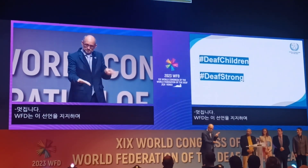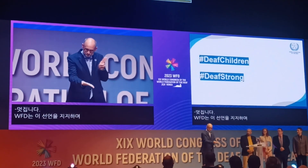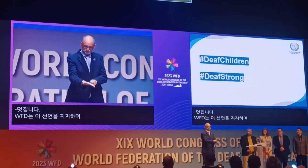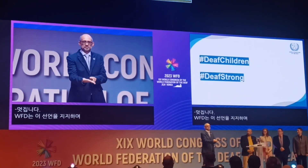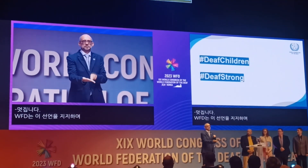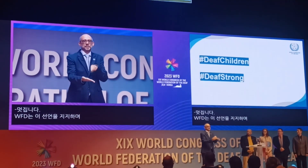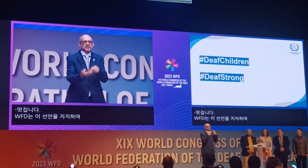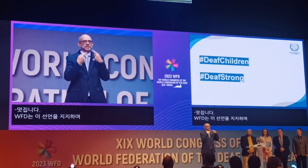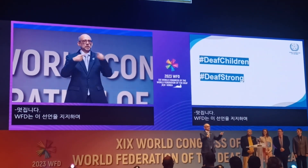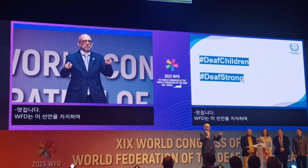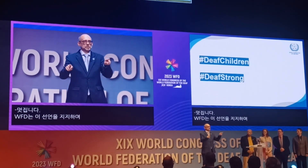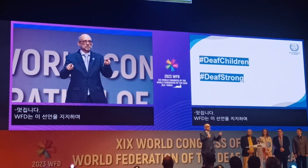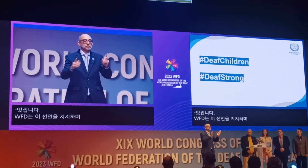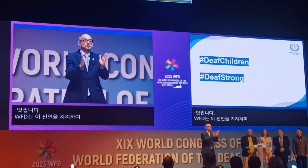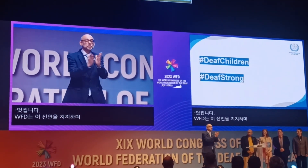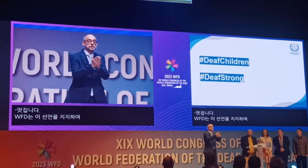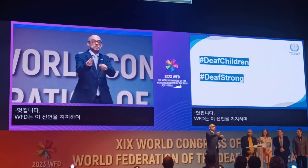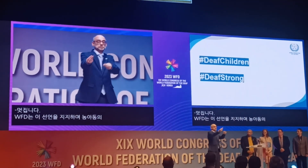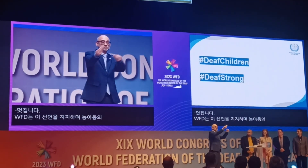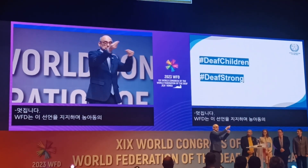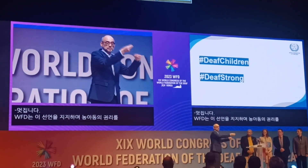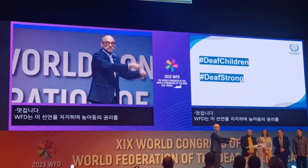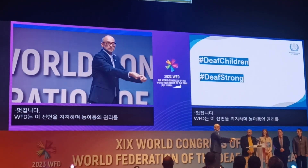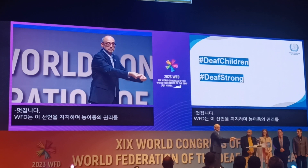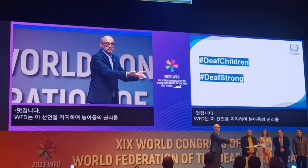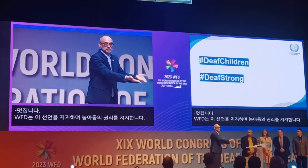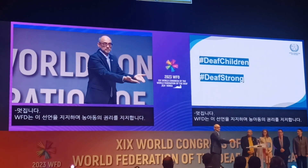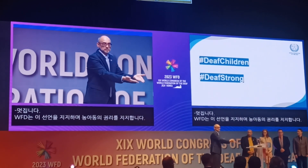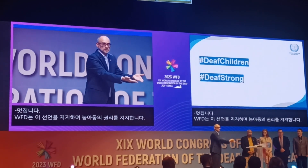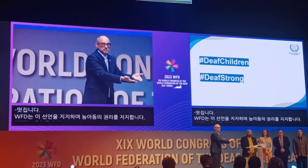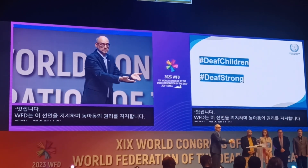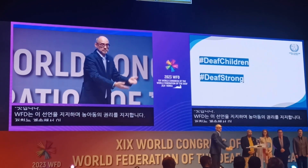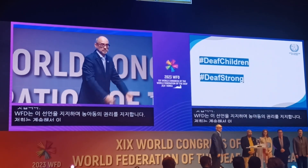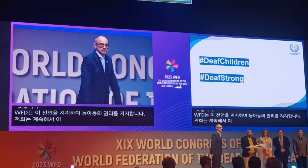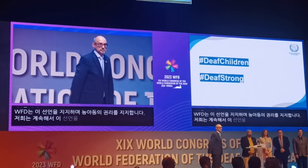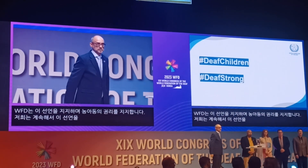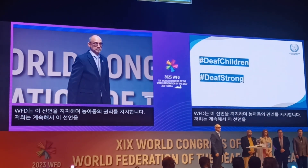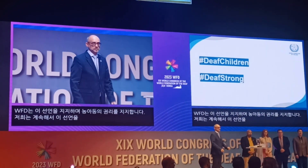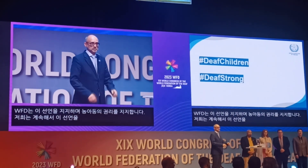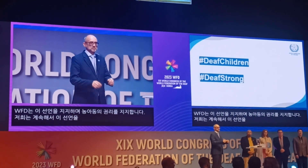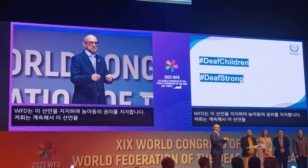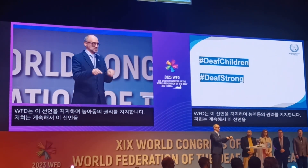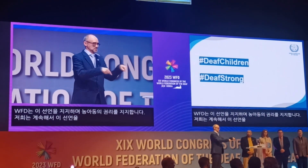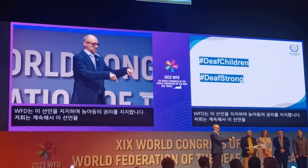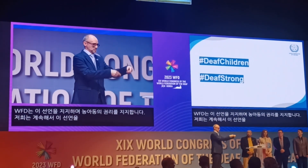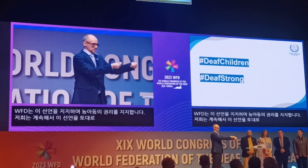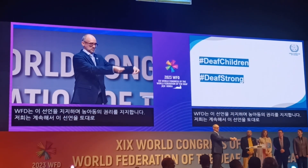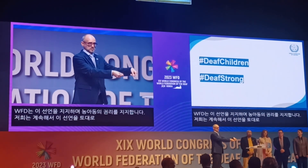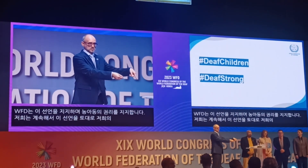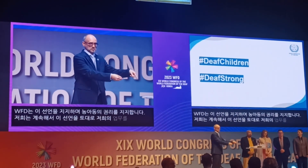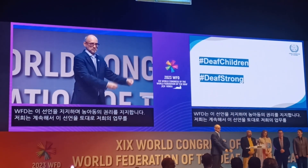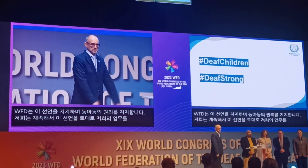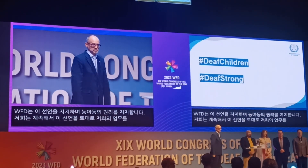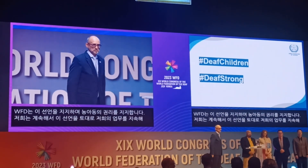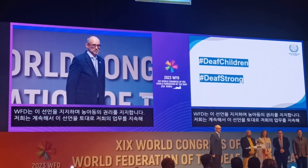work. We are committed to furthering this declaration. If you could please come to the front with the